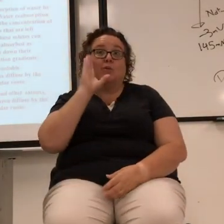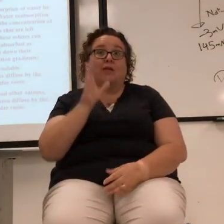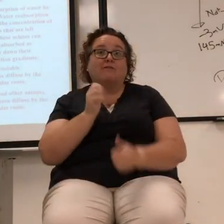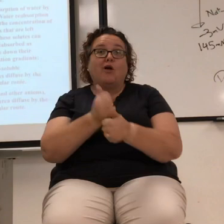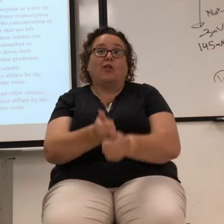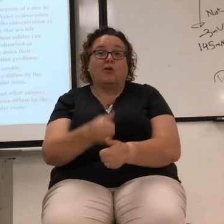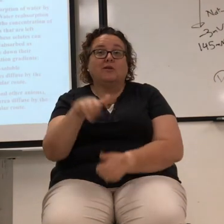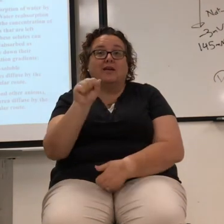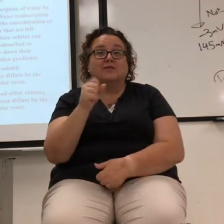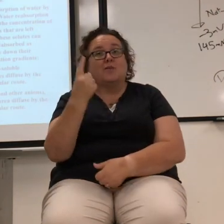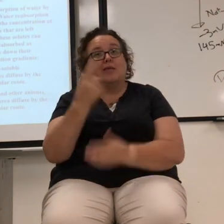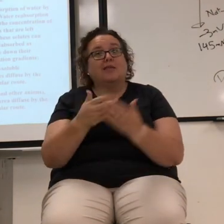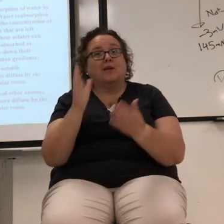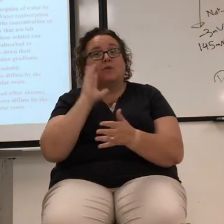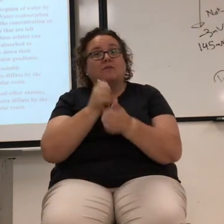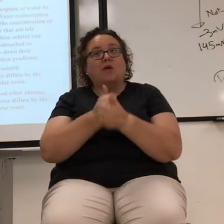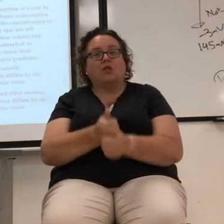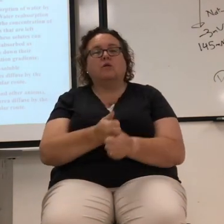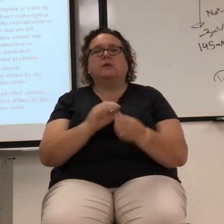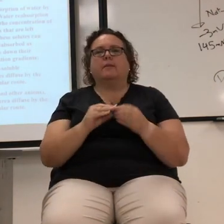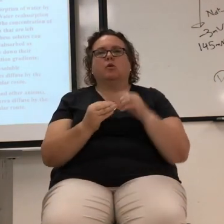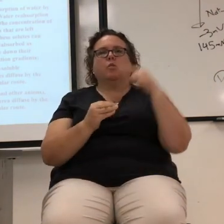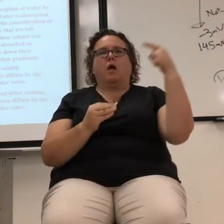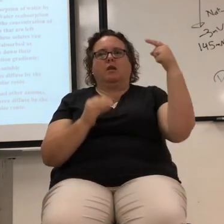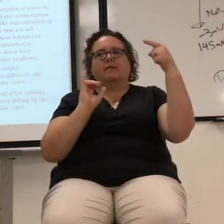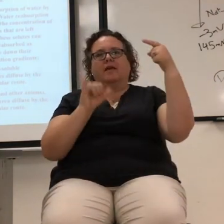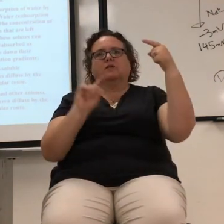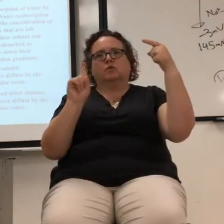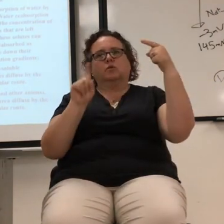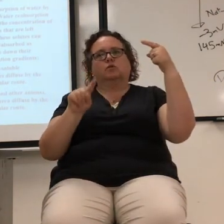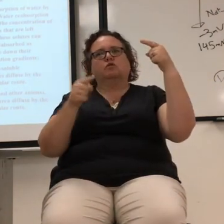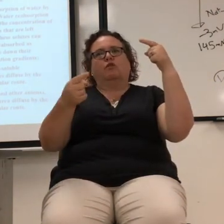that's one thing that follows. Here's number one. That's where you start, right there.